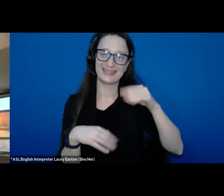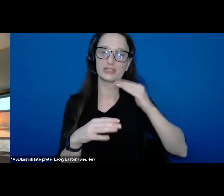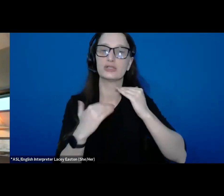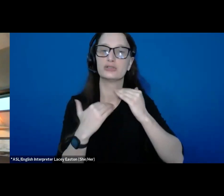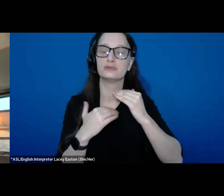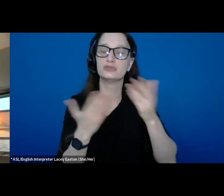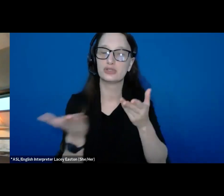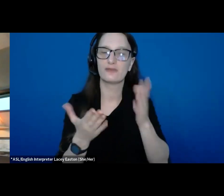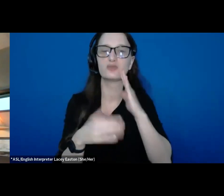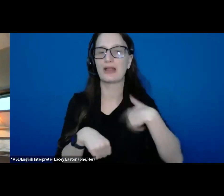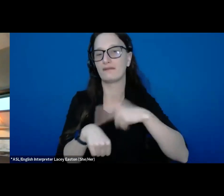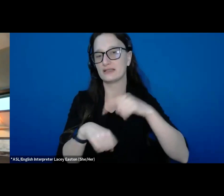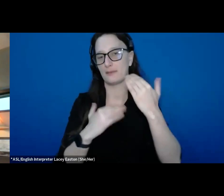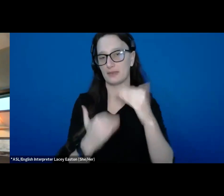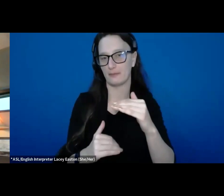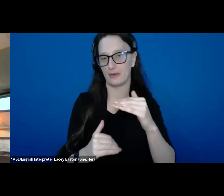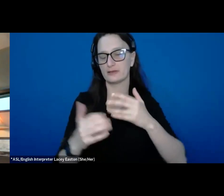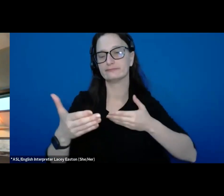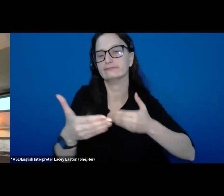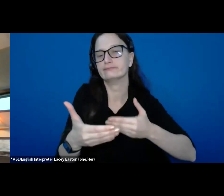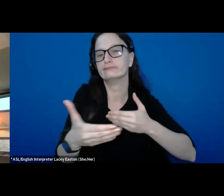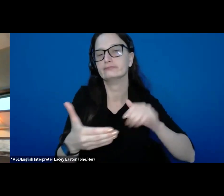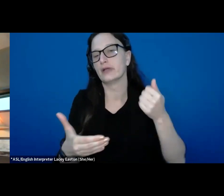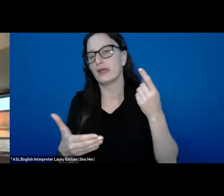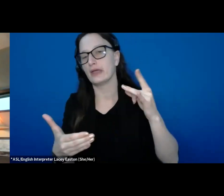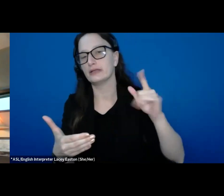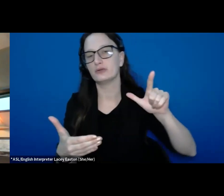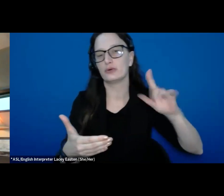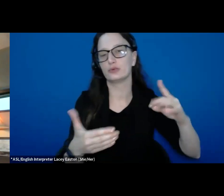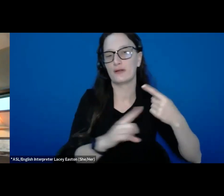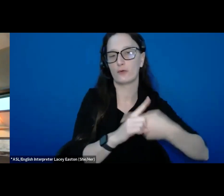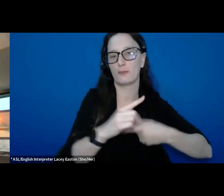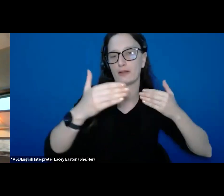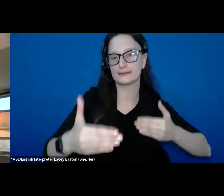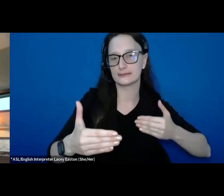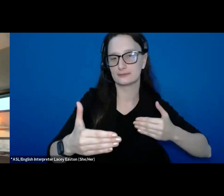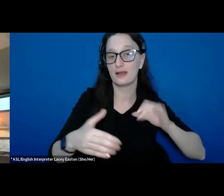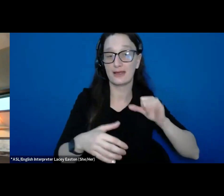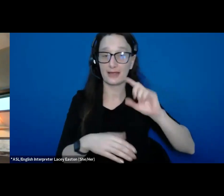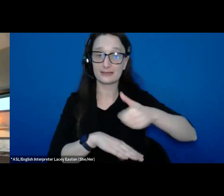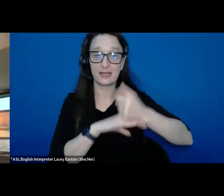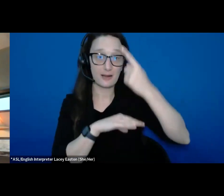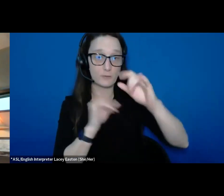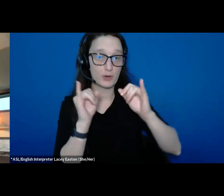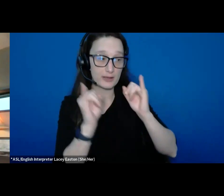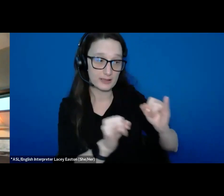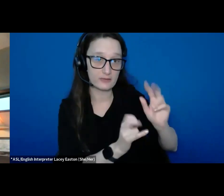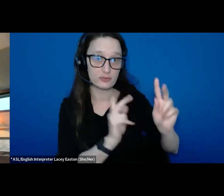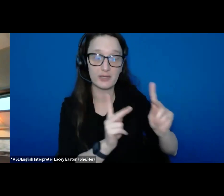18 to 24 months for this service. It is designed for individuals who are either coming out